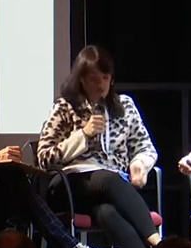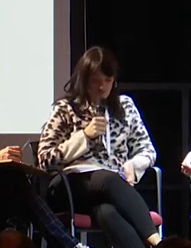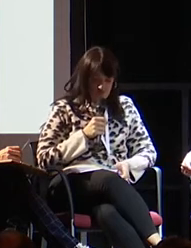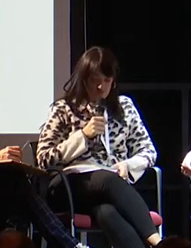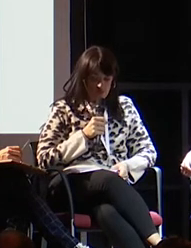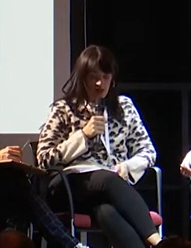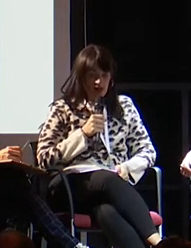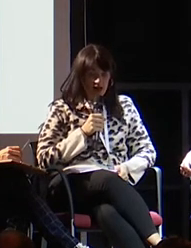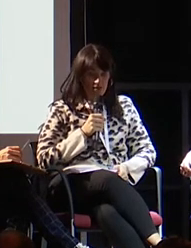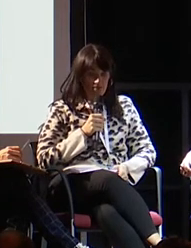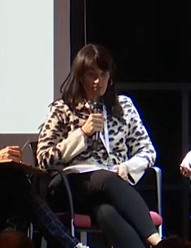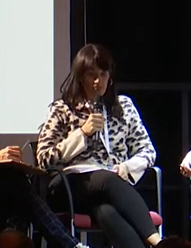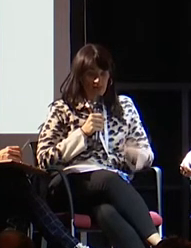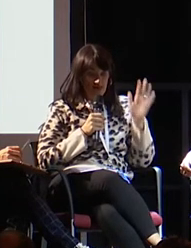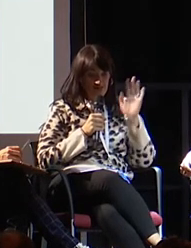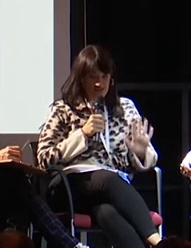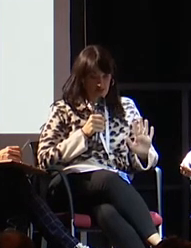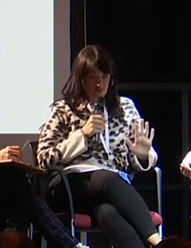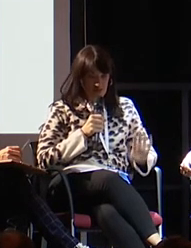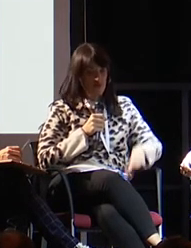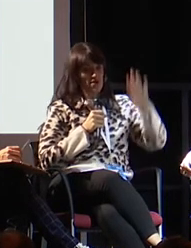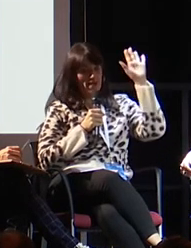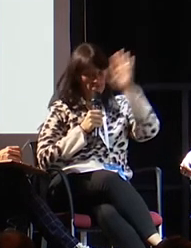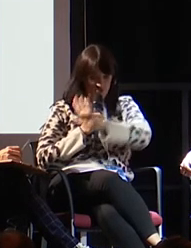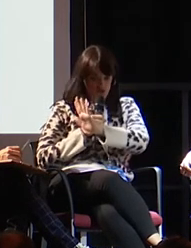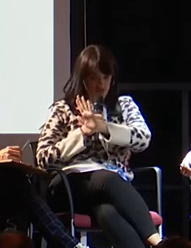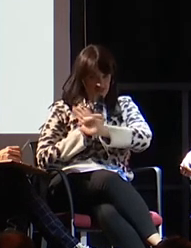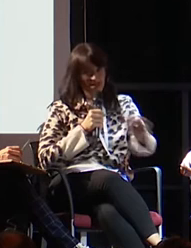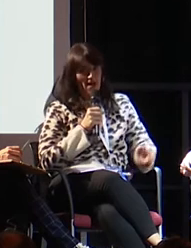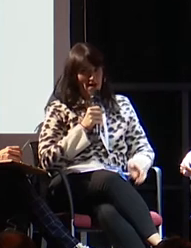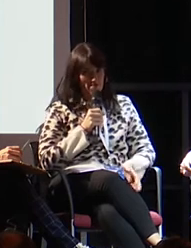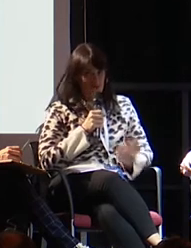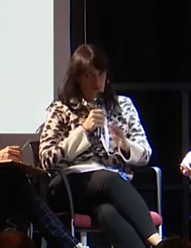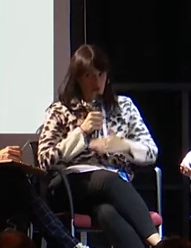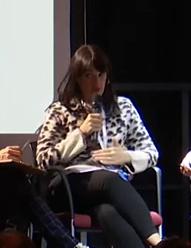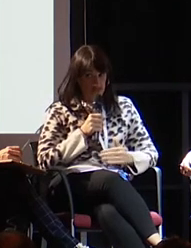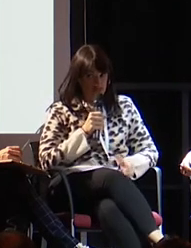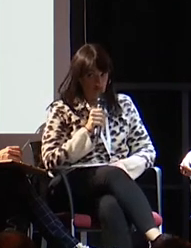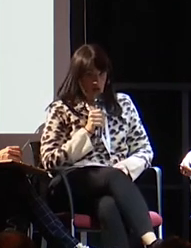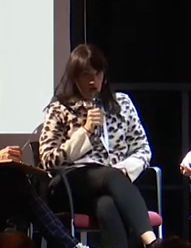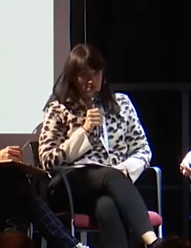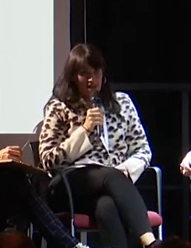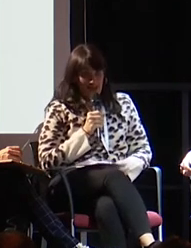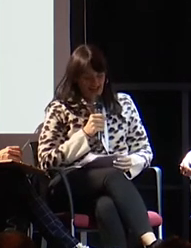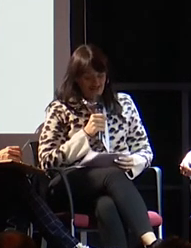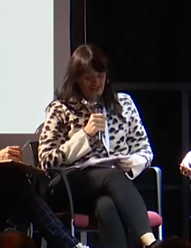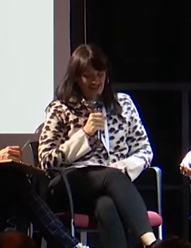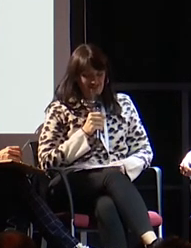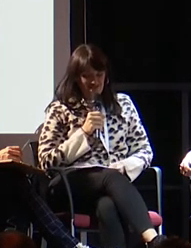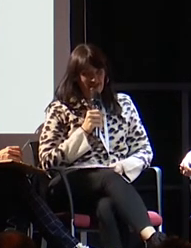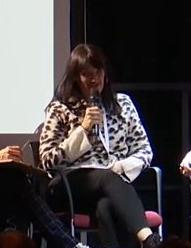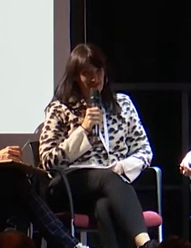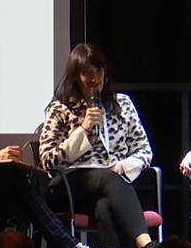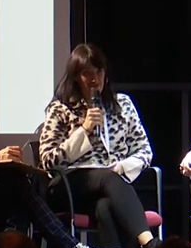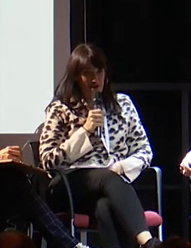themes. That's a little bit about the program and bridge kits. Sorry, I've got a big list. And then I